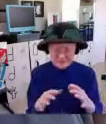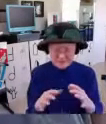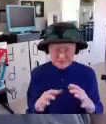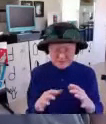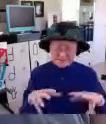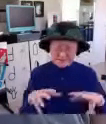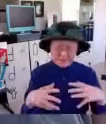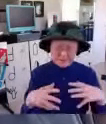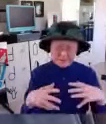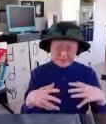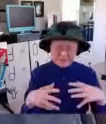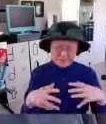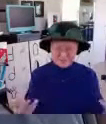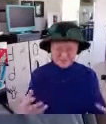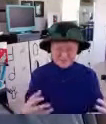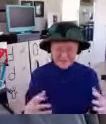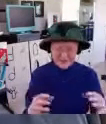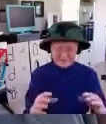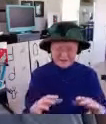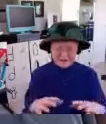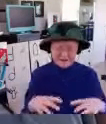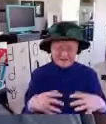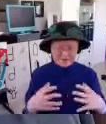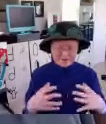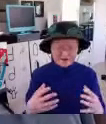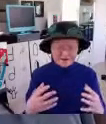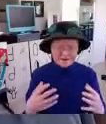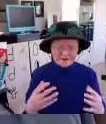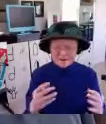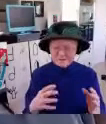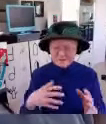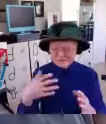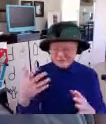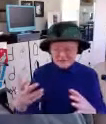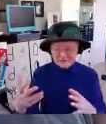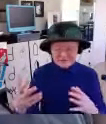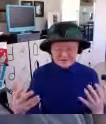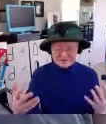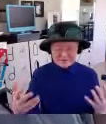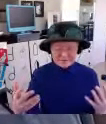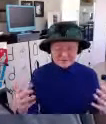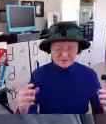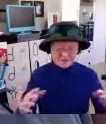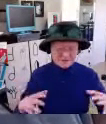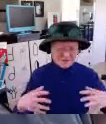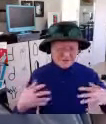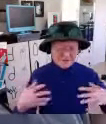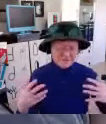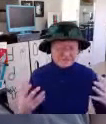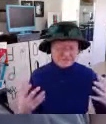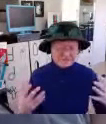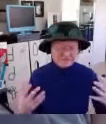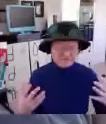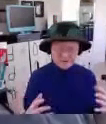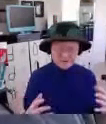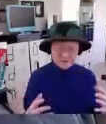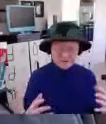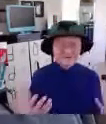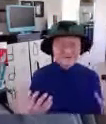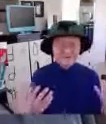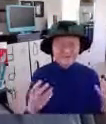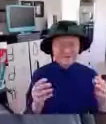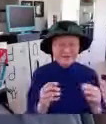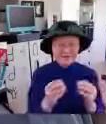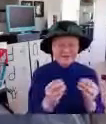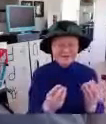it's like a piece of art almost, where every sign that we write not only looks like the sign, but it's also the way we feel it, the way we express it,